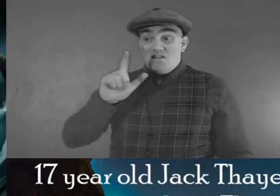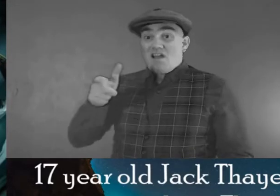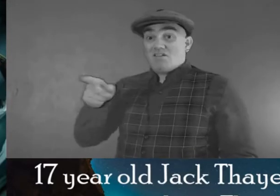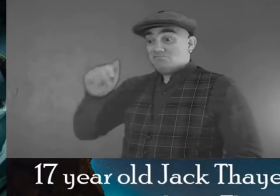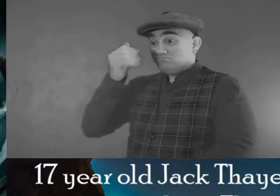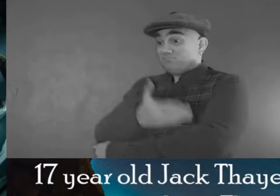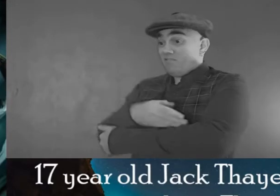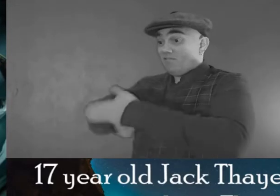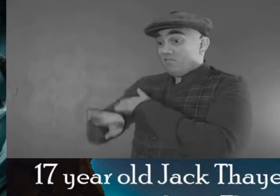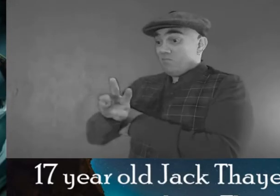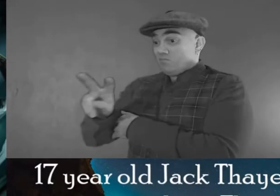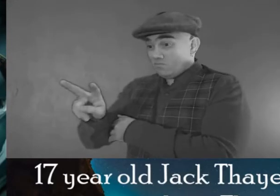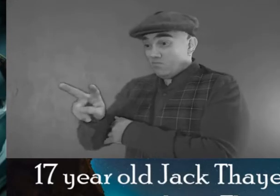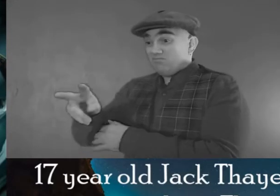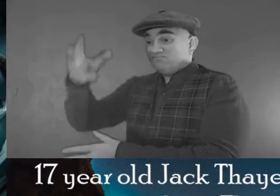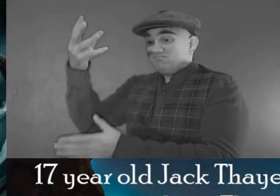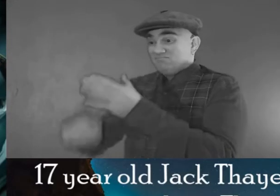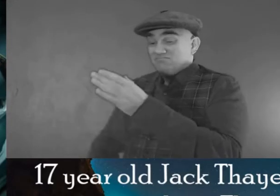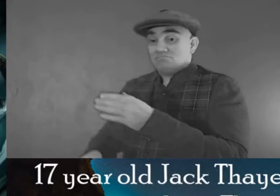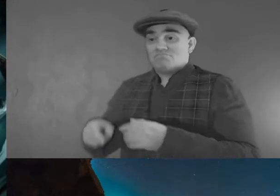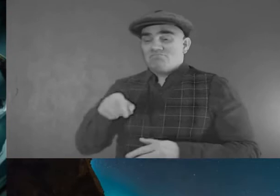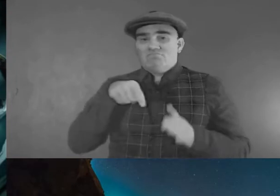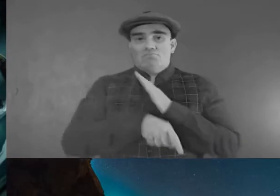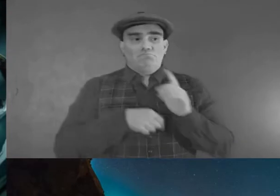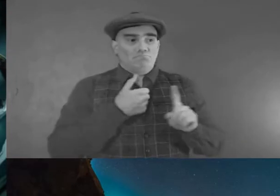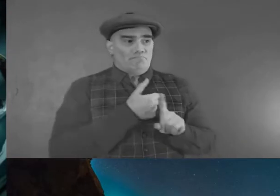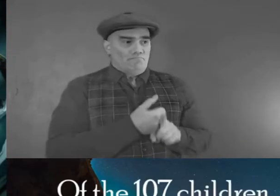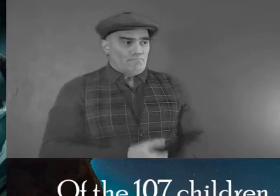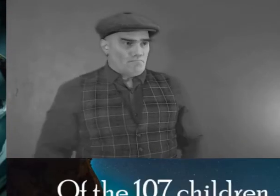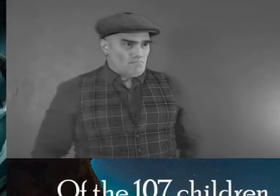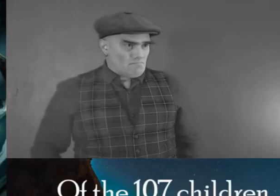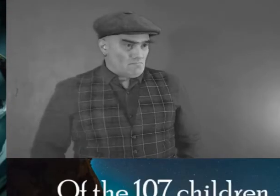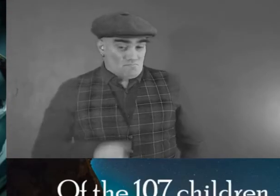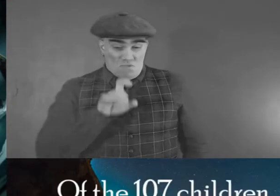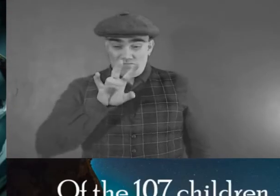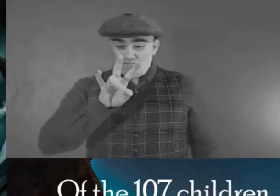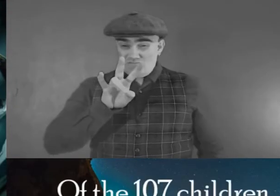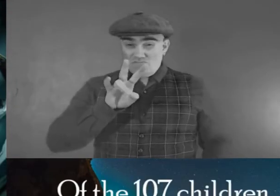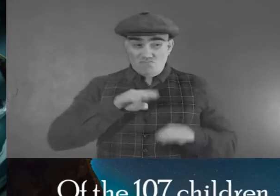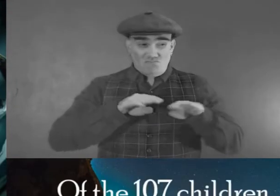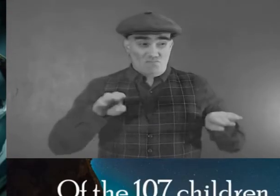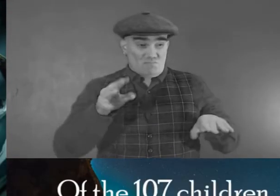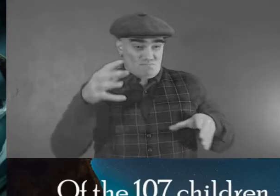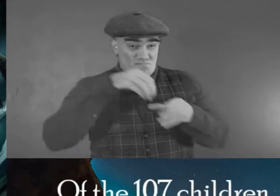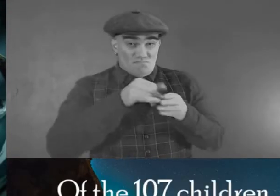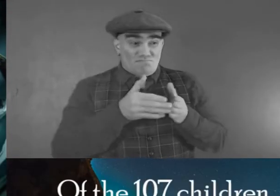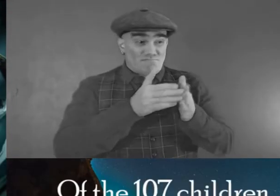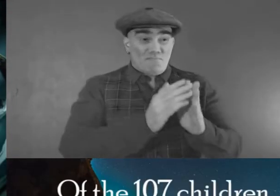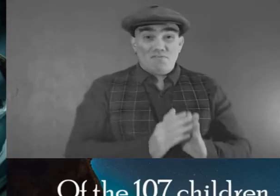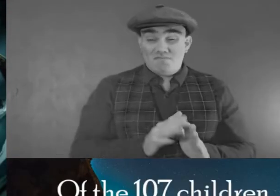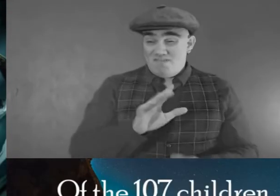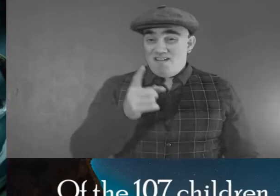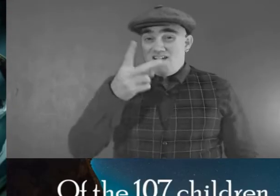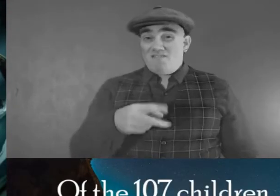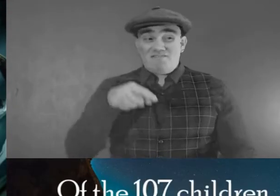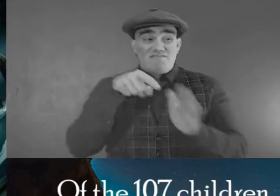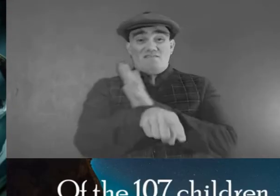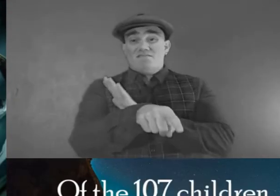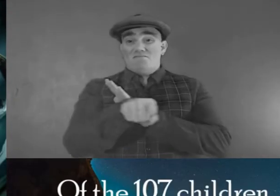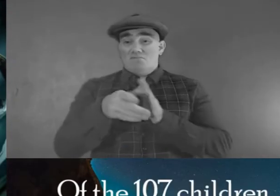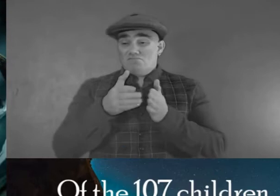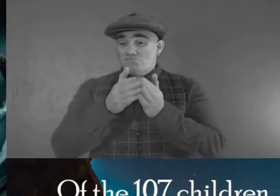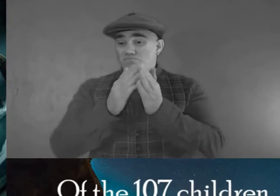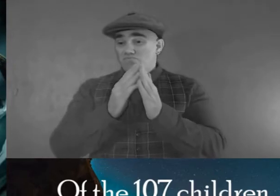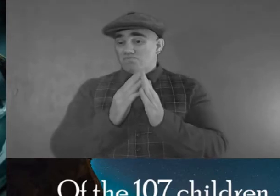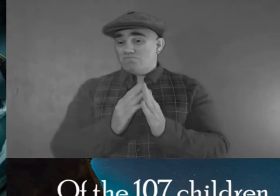committed suicide when he lost his son in World War II. Of the 107 children traveling on the Titanic, almost